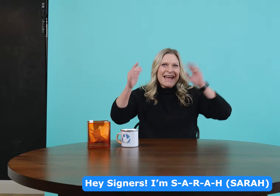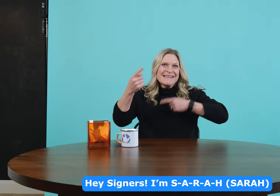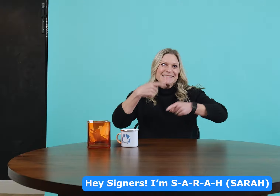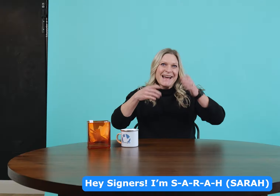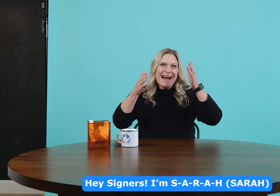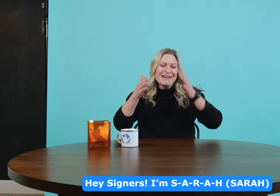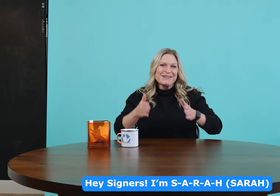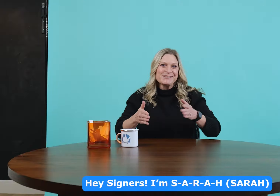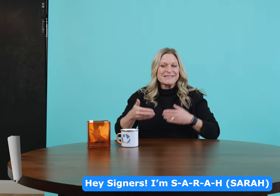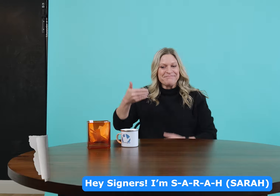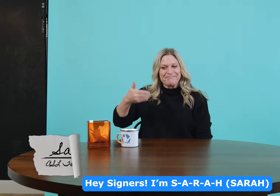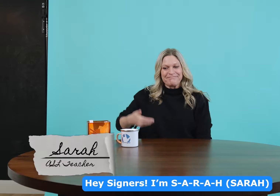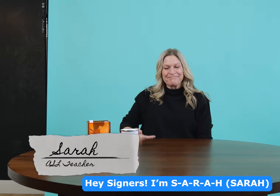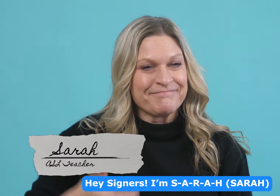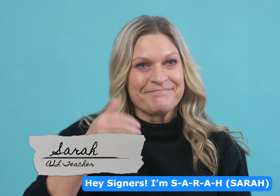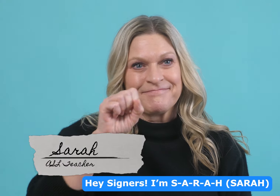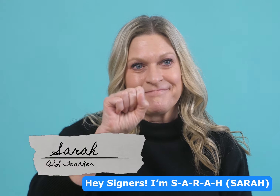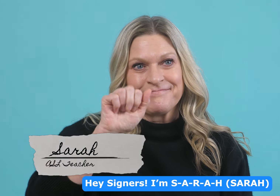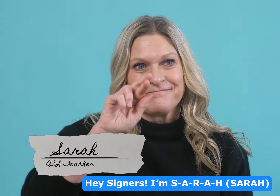Hey, son,